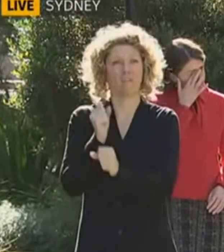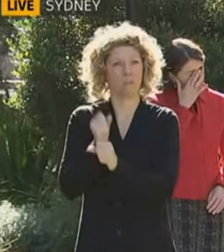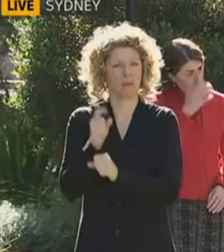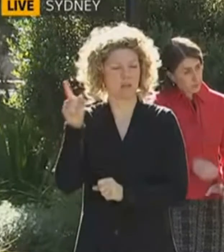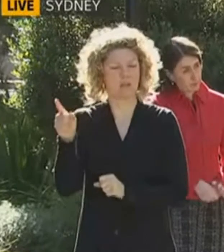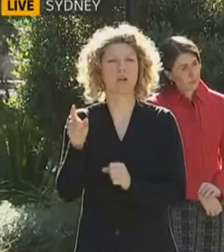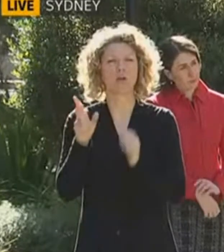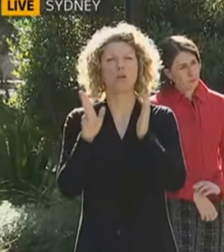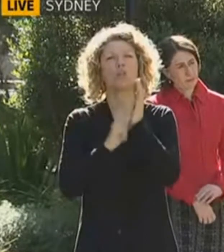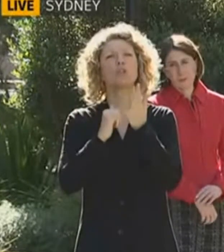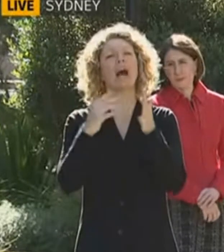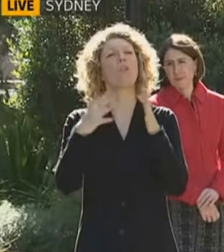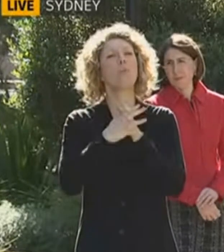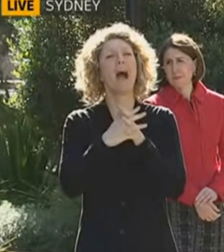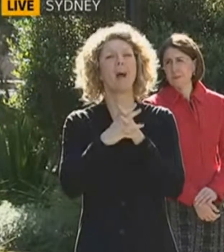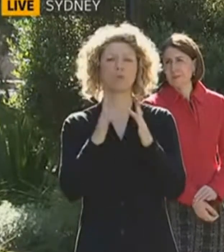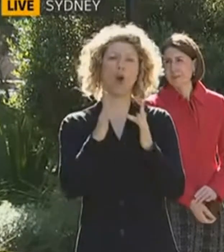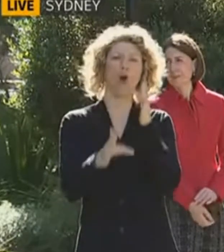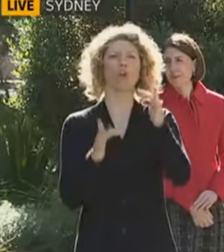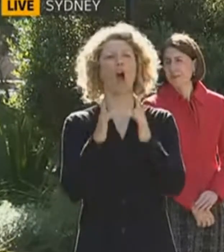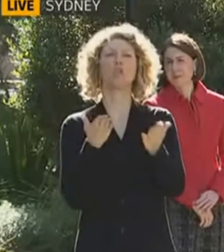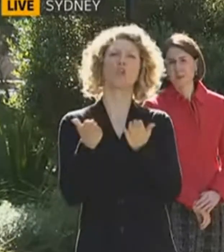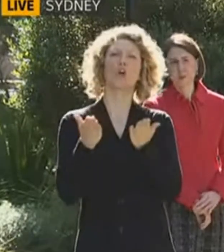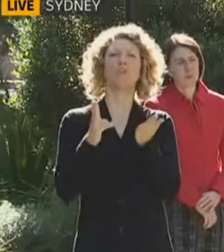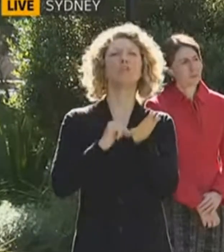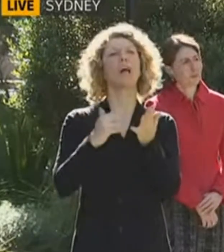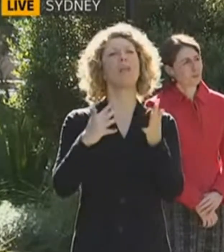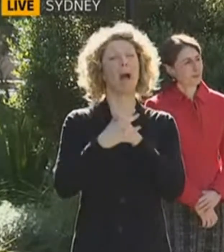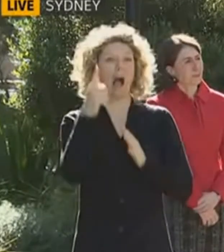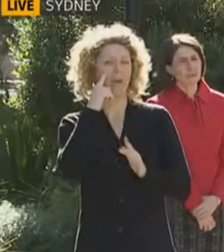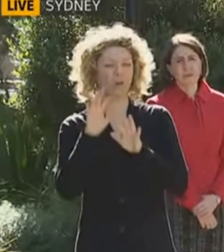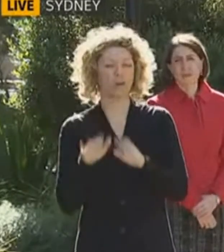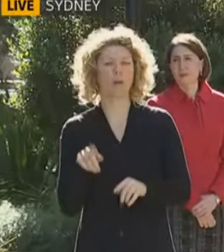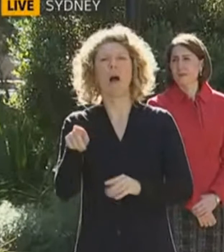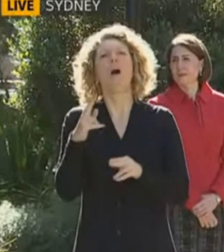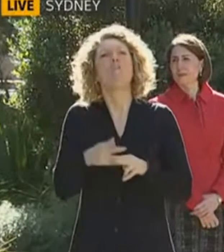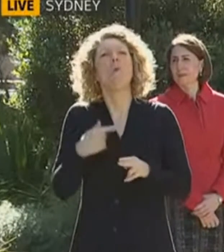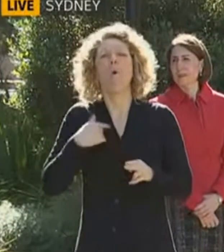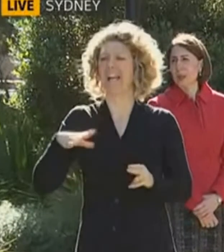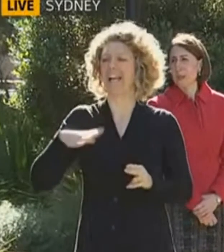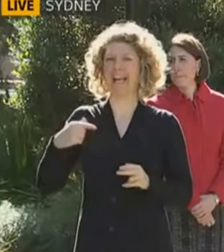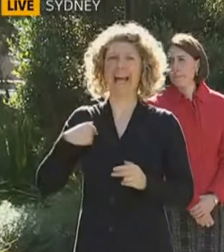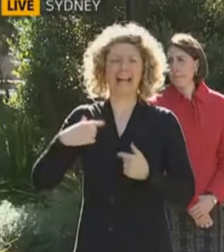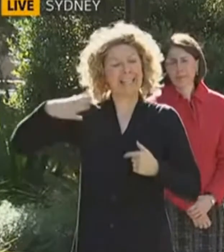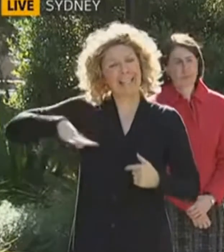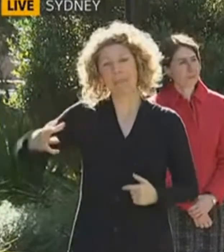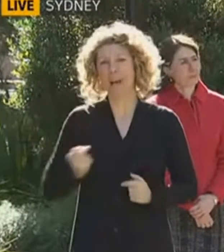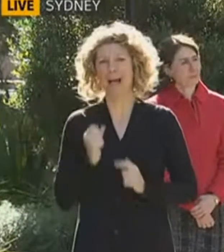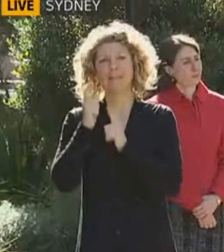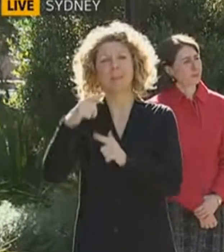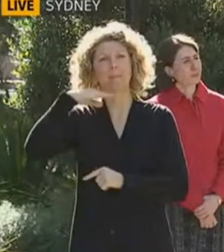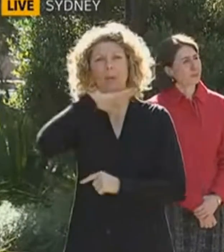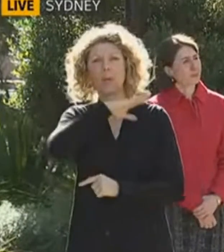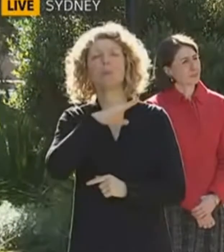online application for an exemption. We will take a sensible but pragmatic approach to those coming into New